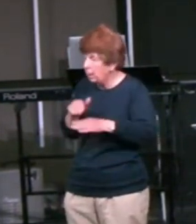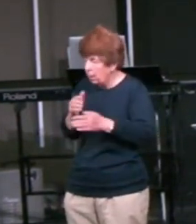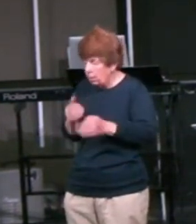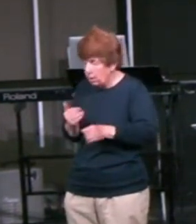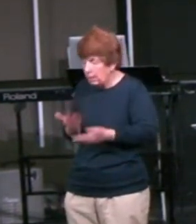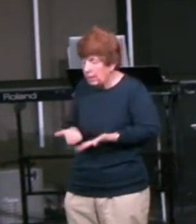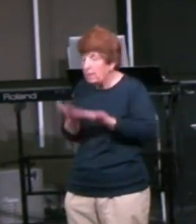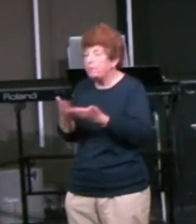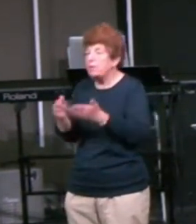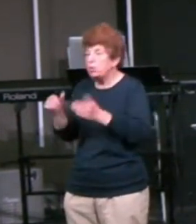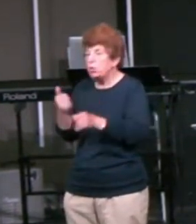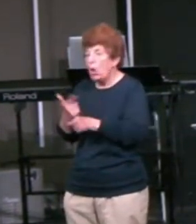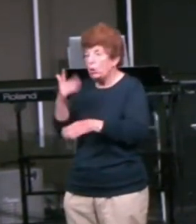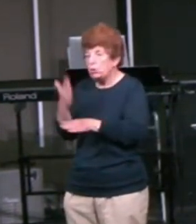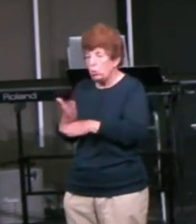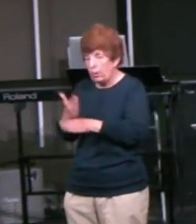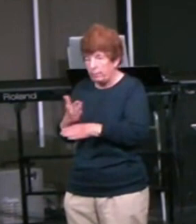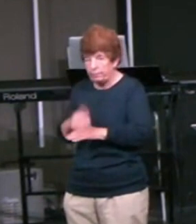work.